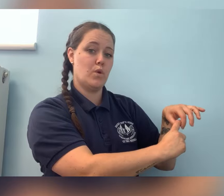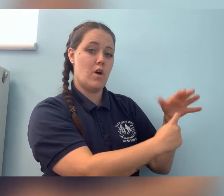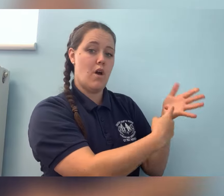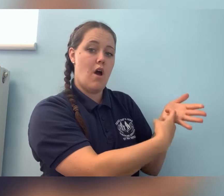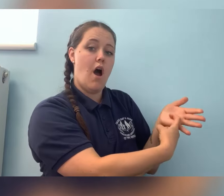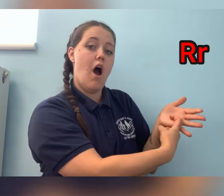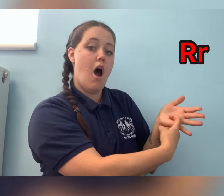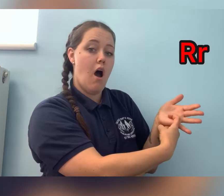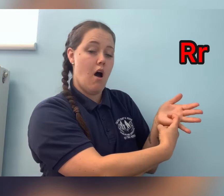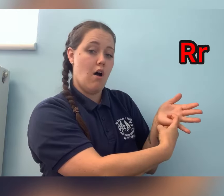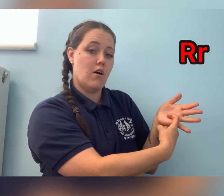R,